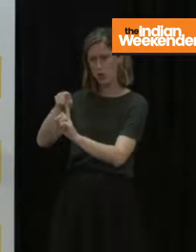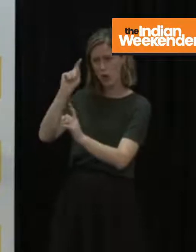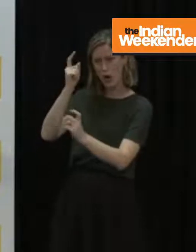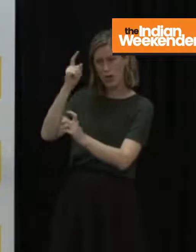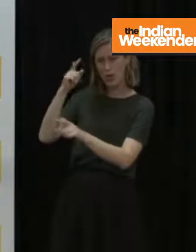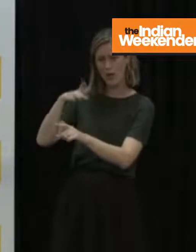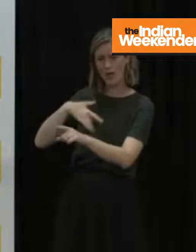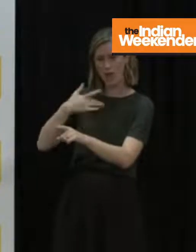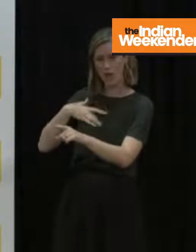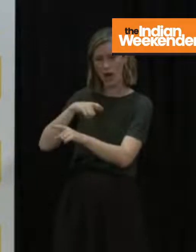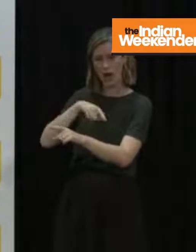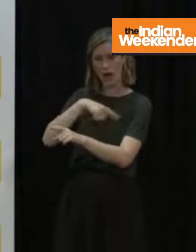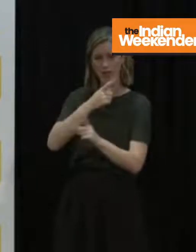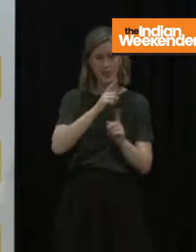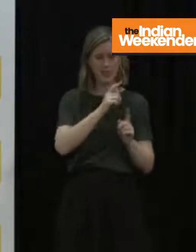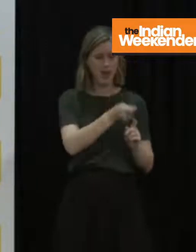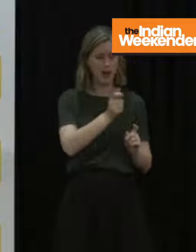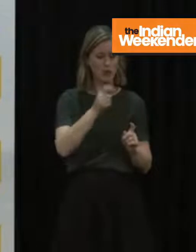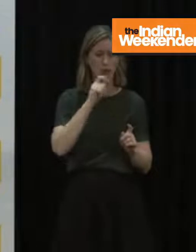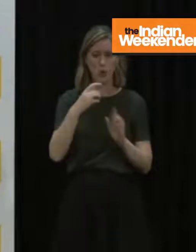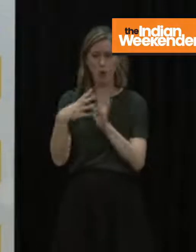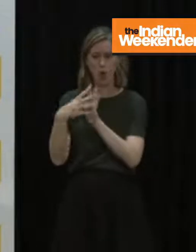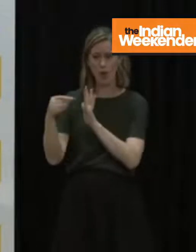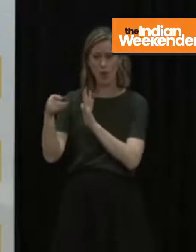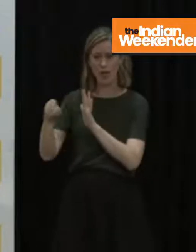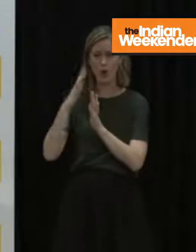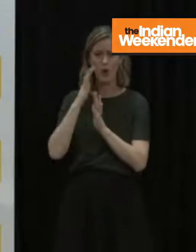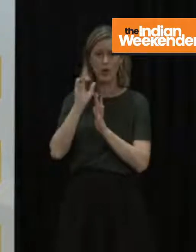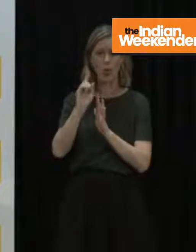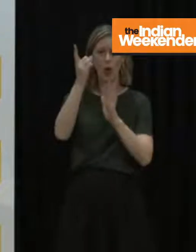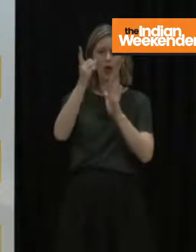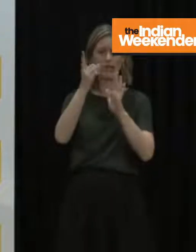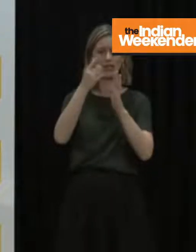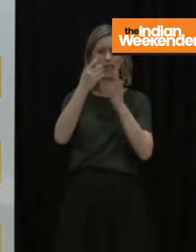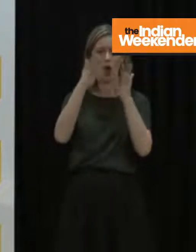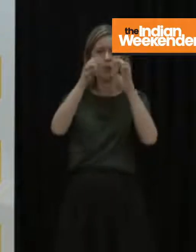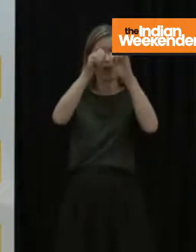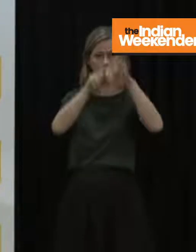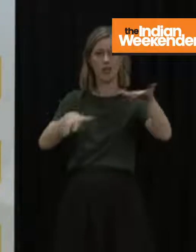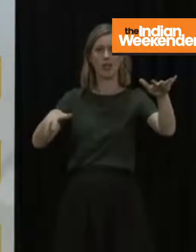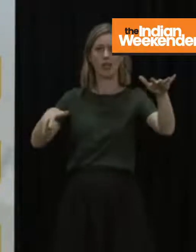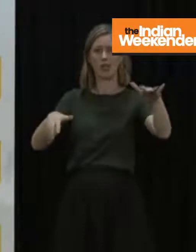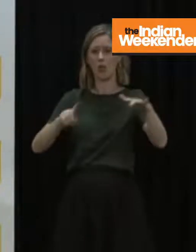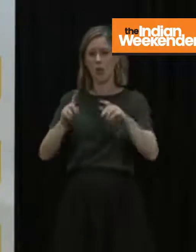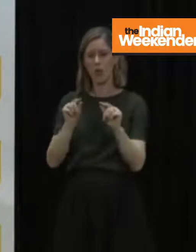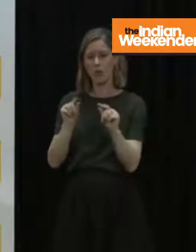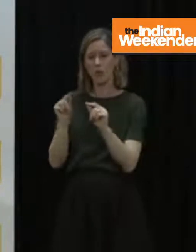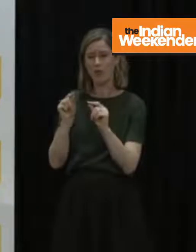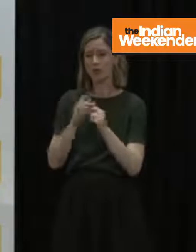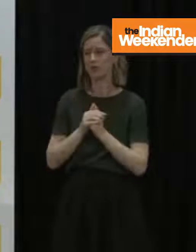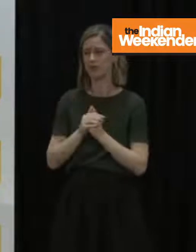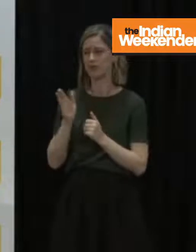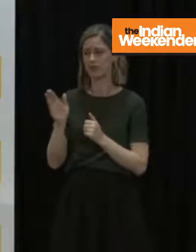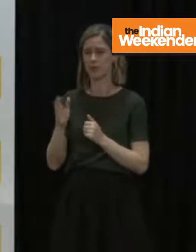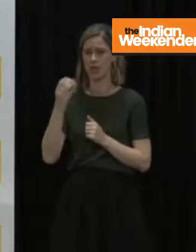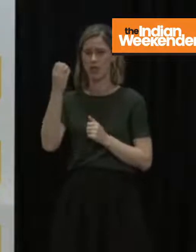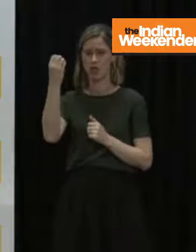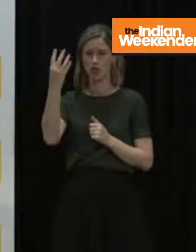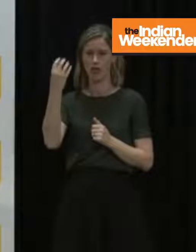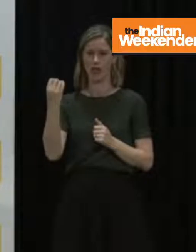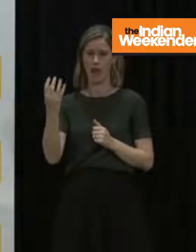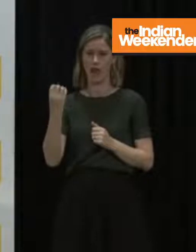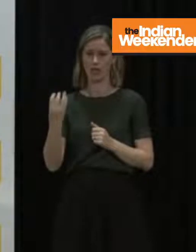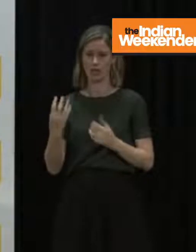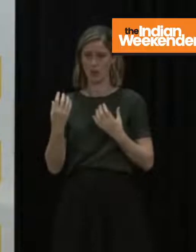that more towns will follow suit once Auckland's borders open up? Well, look, the reason we put the traffic light framework